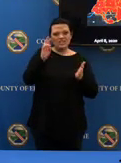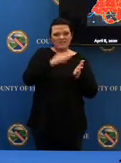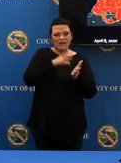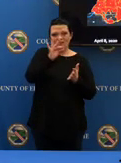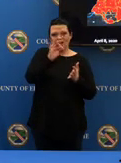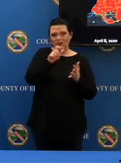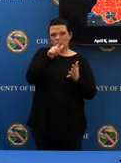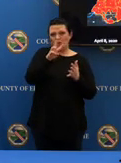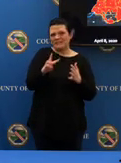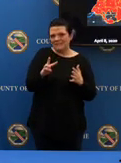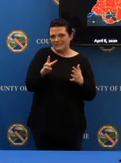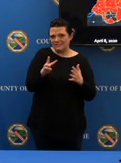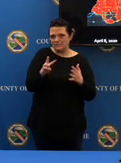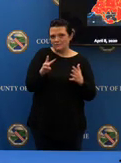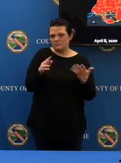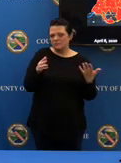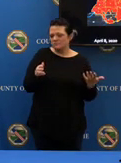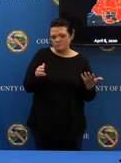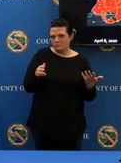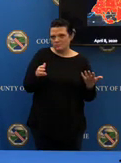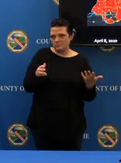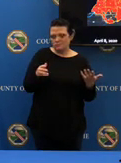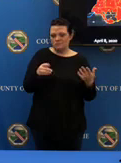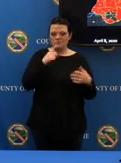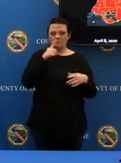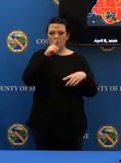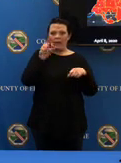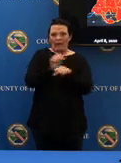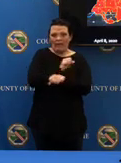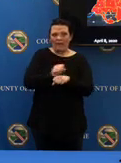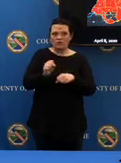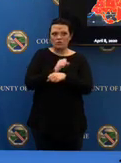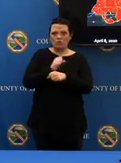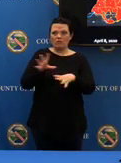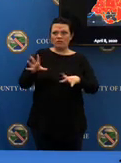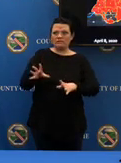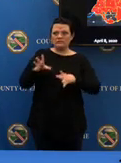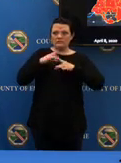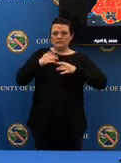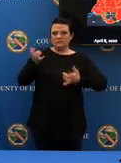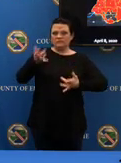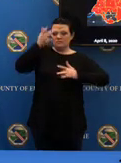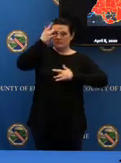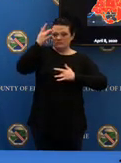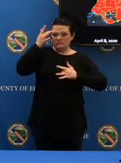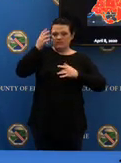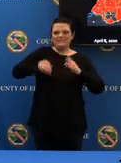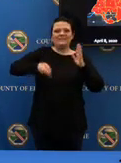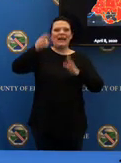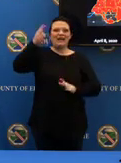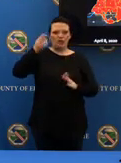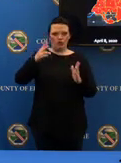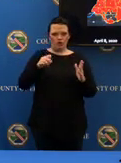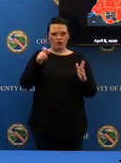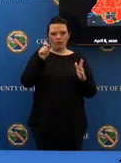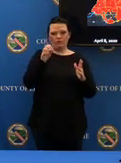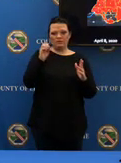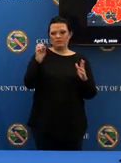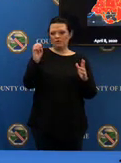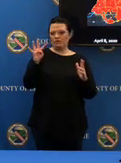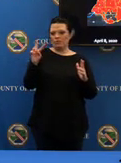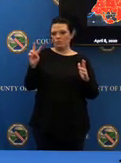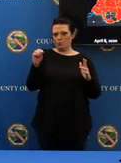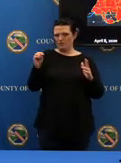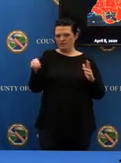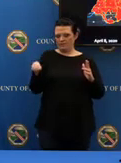last census. So its actual contraction rate is higher at 0.0042. So just because your